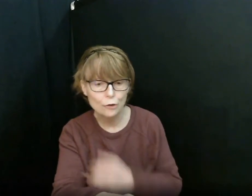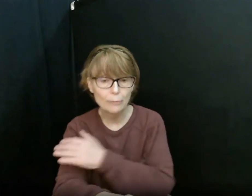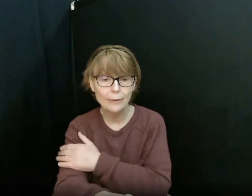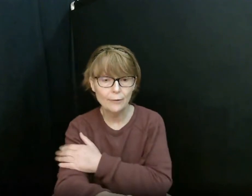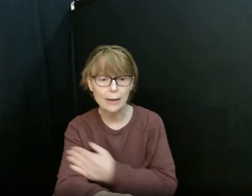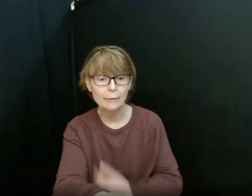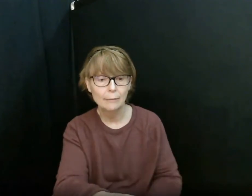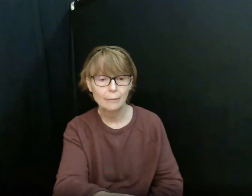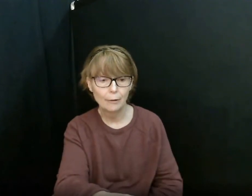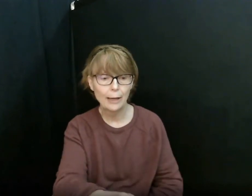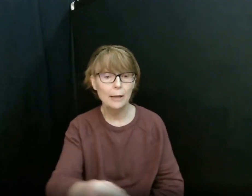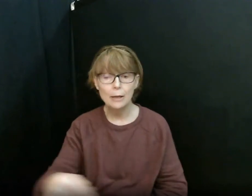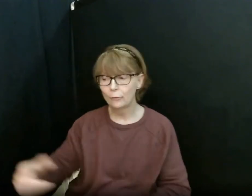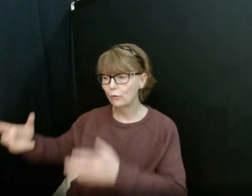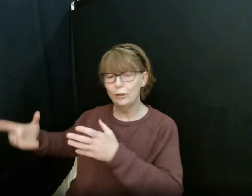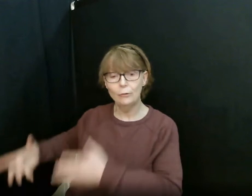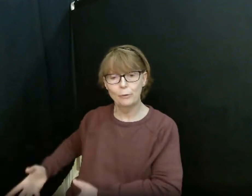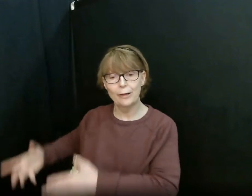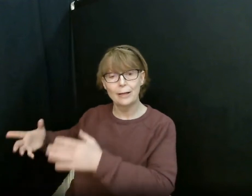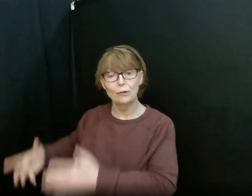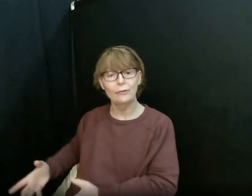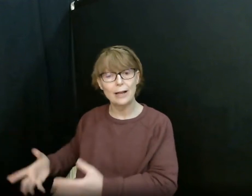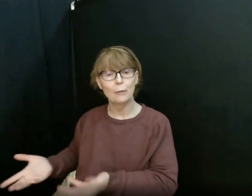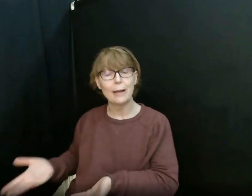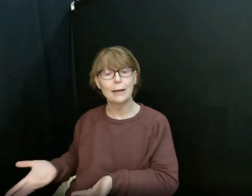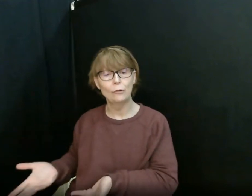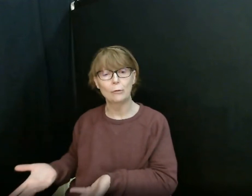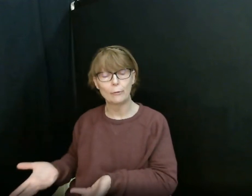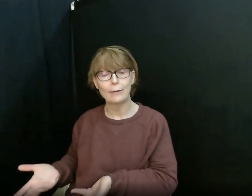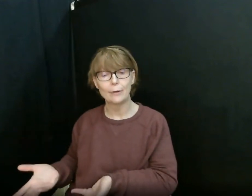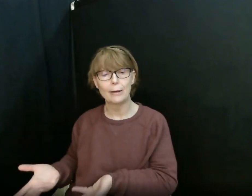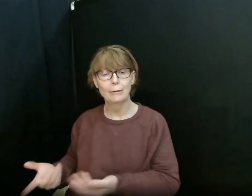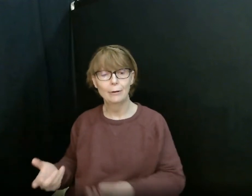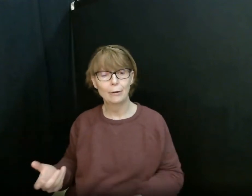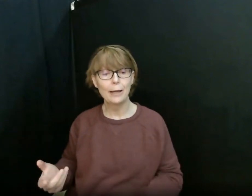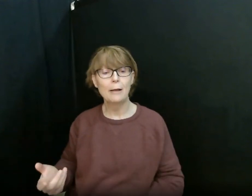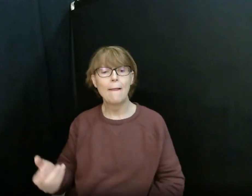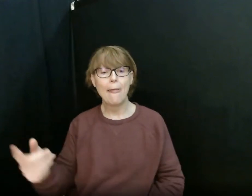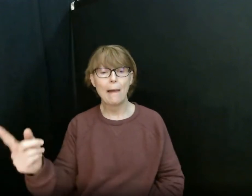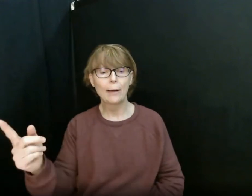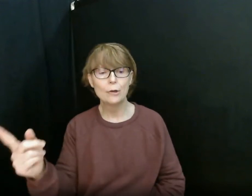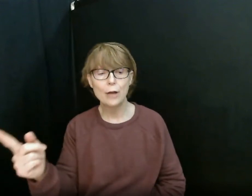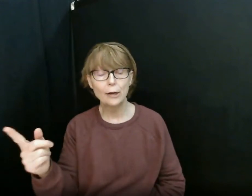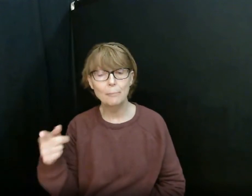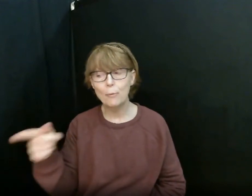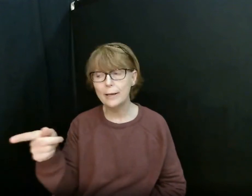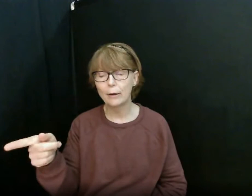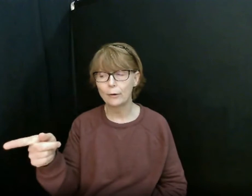right side. Okay. So pretend like she's standing right next to you on the right side. Okay. Okay. Okay. You're not going to point at her. You're